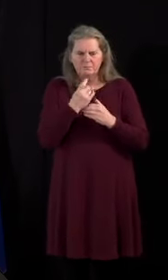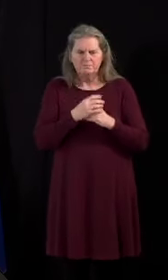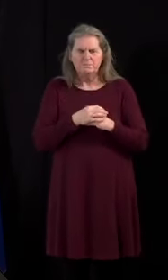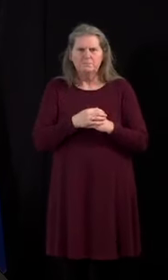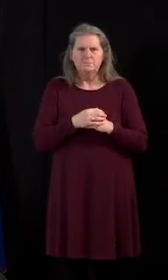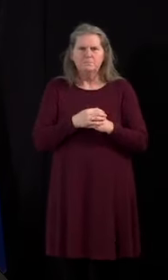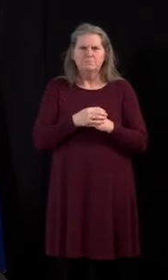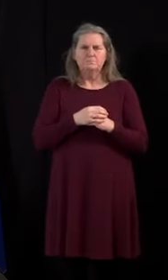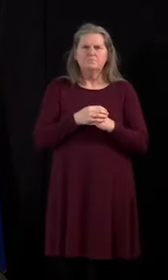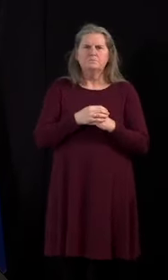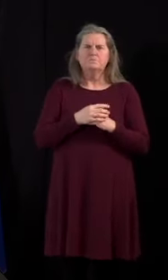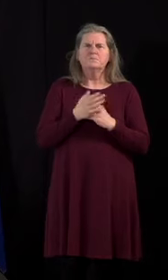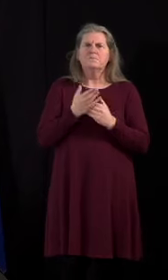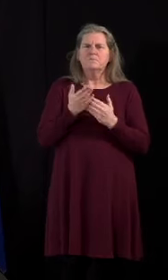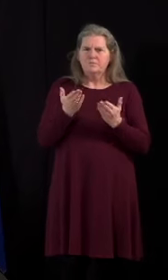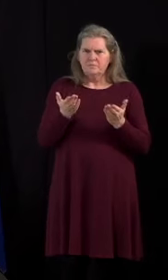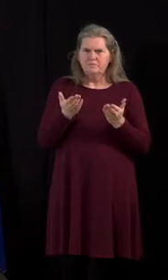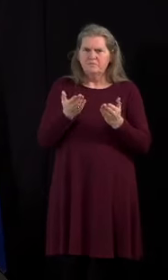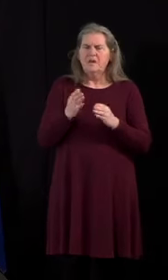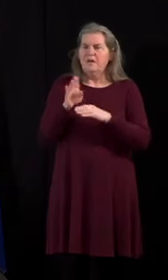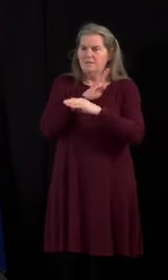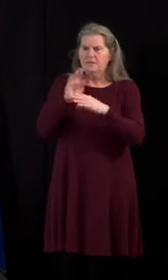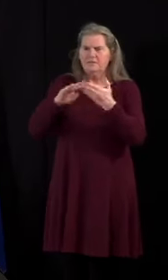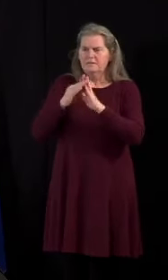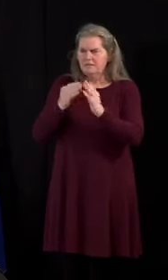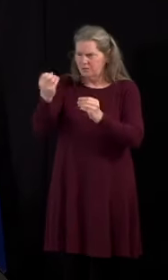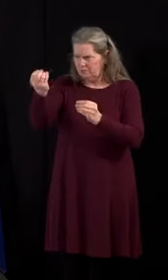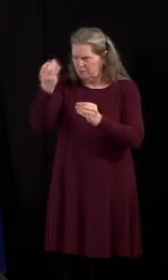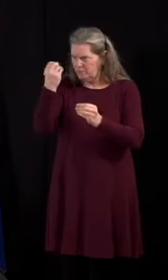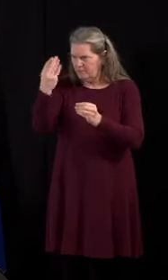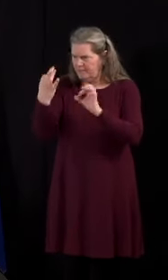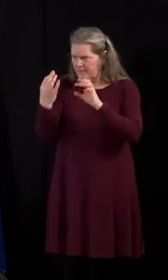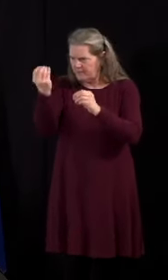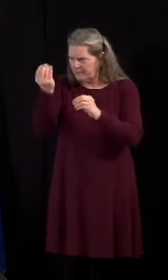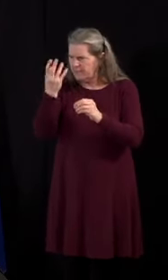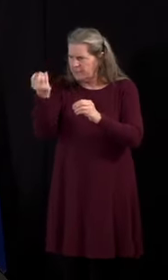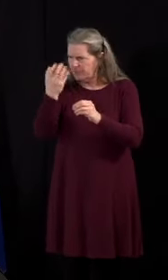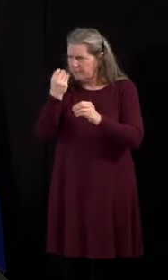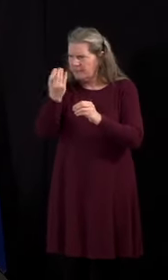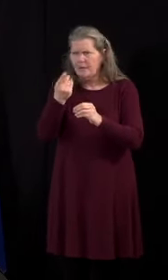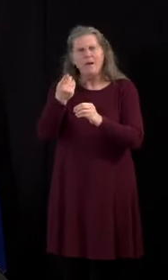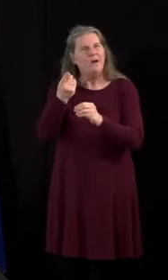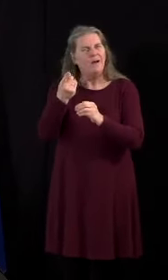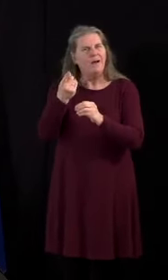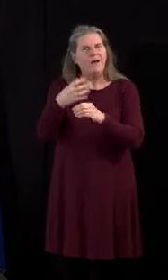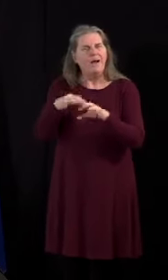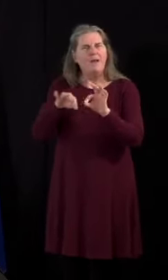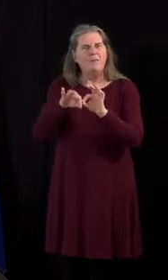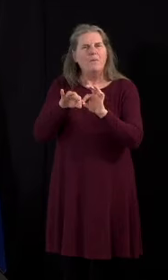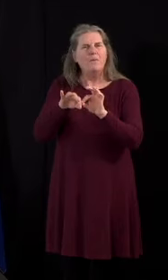So one of the things that we heard from the business community, I think it's important if we go back to